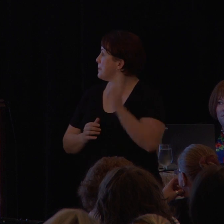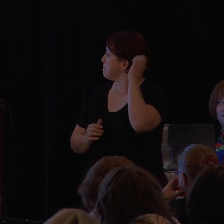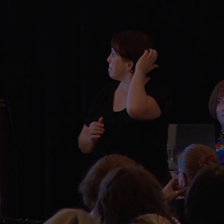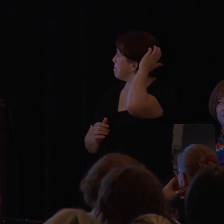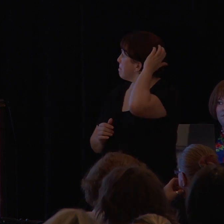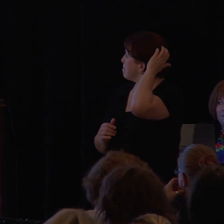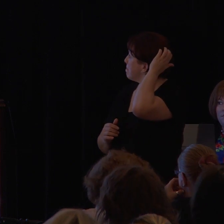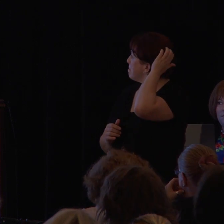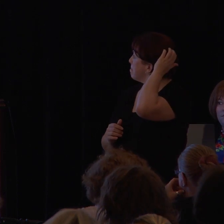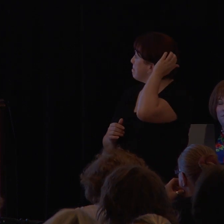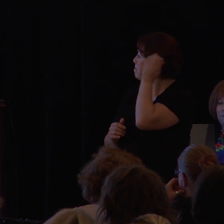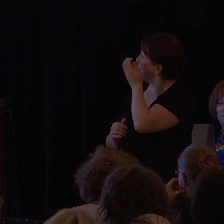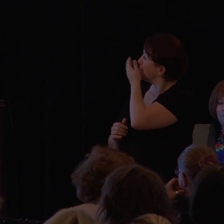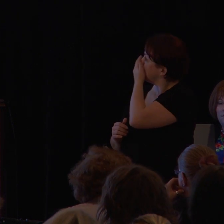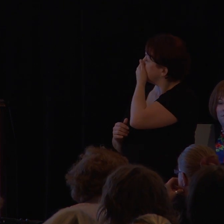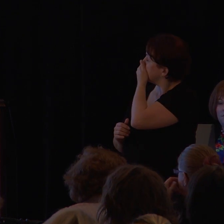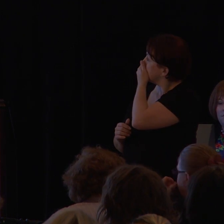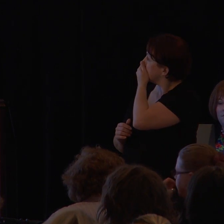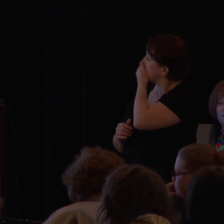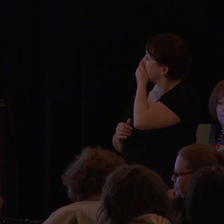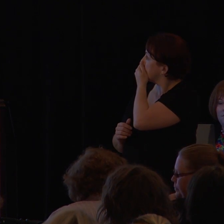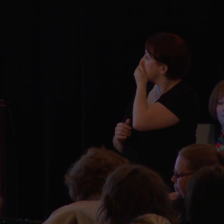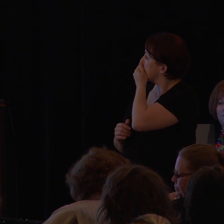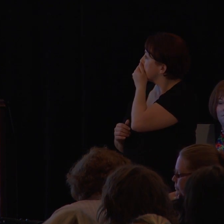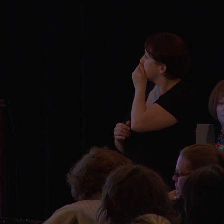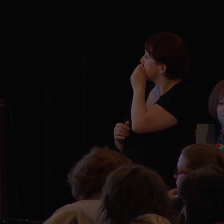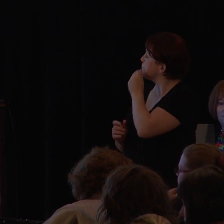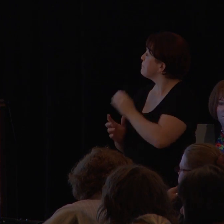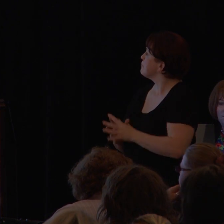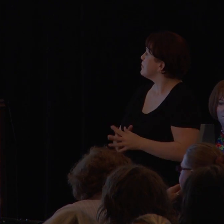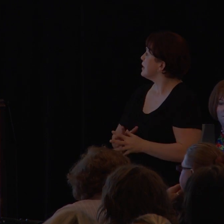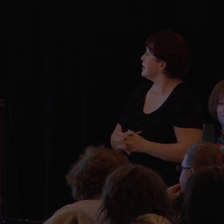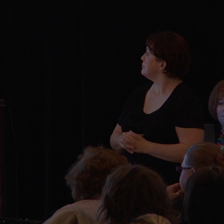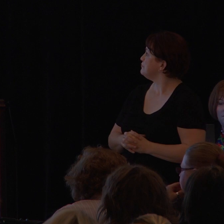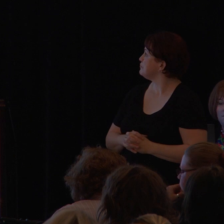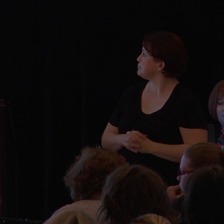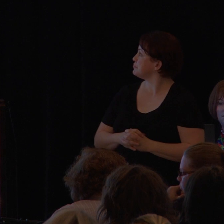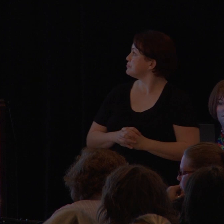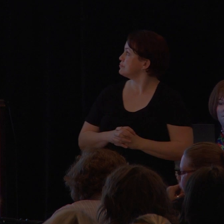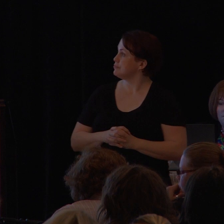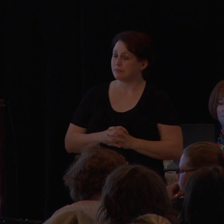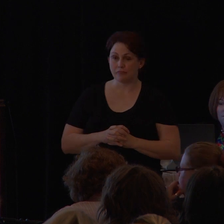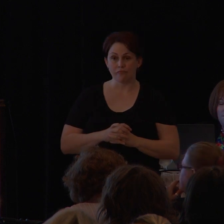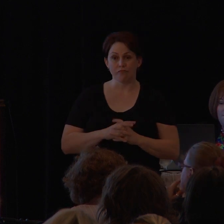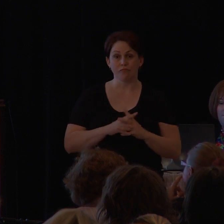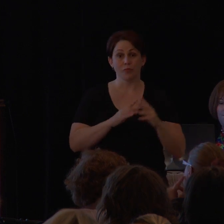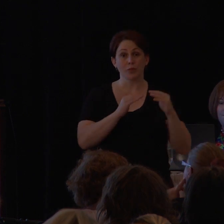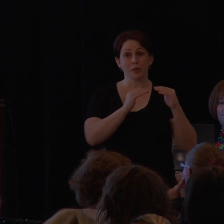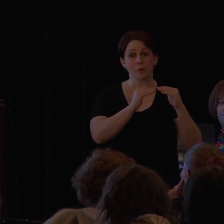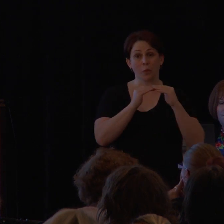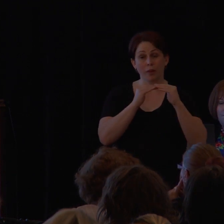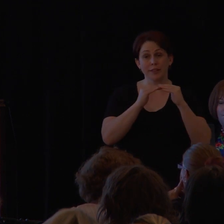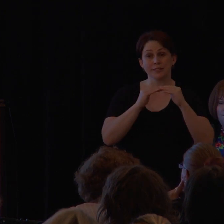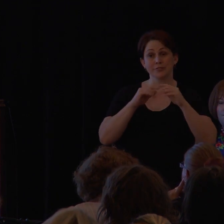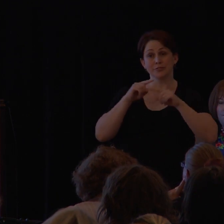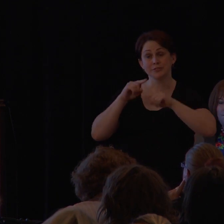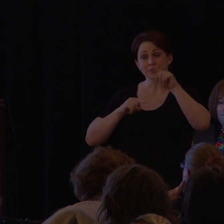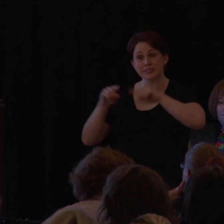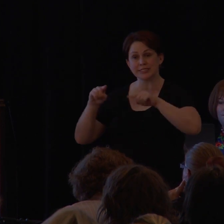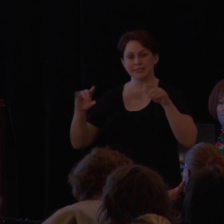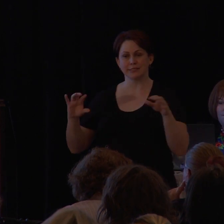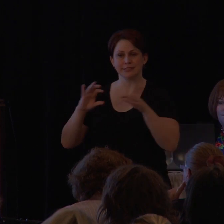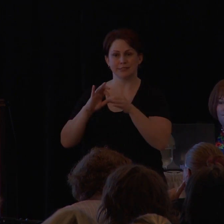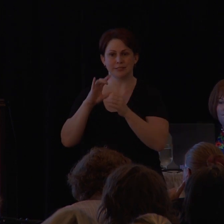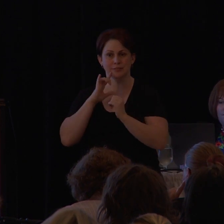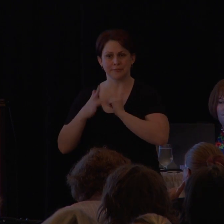the broad theme, moving on to the next slide, equality and diversity and links to technology. A couple of interesting things there. The